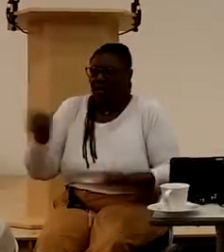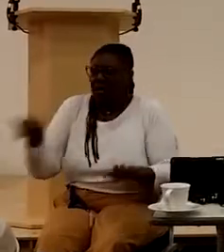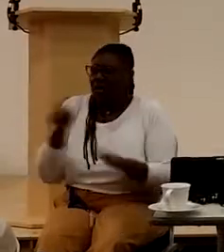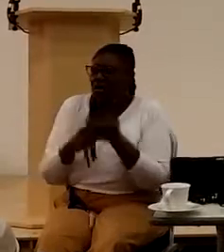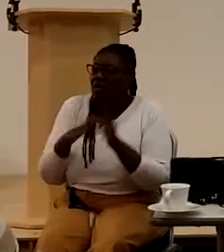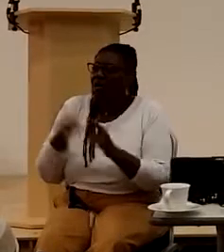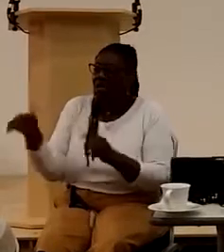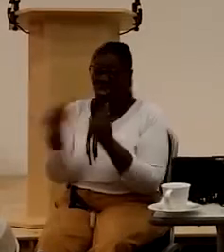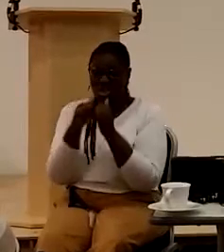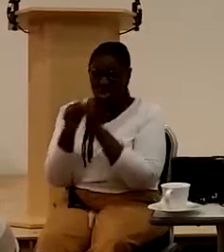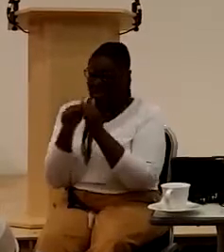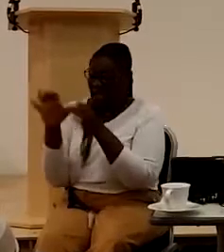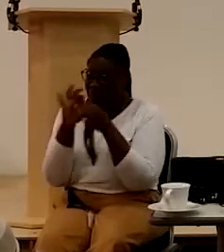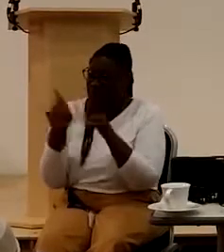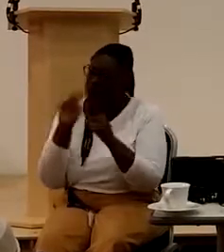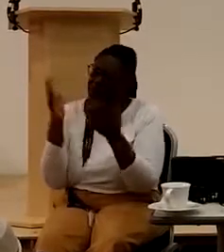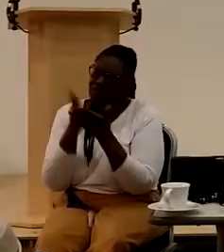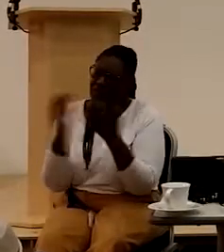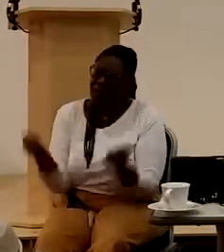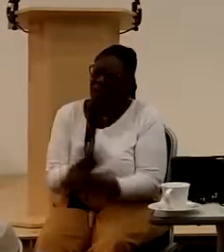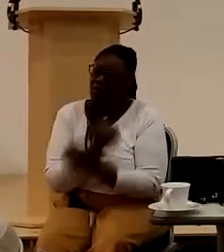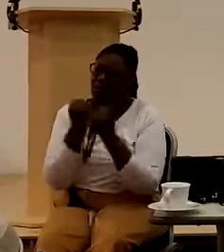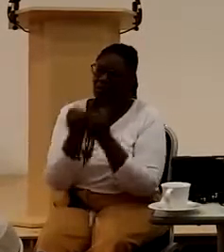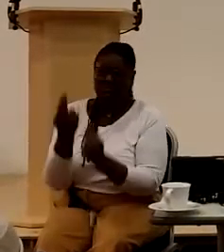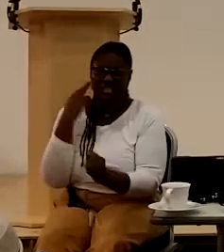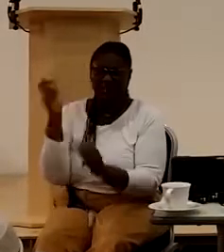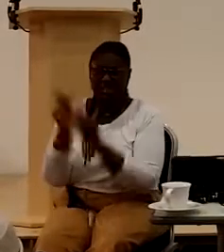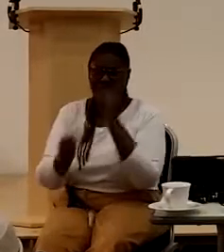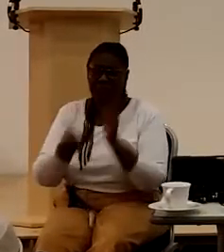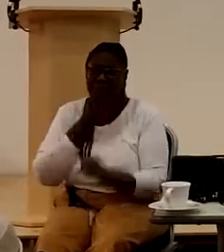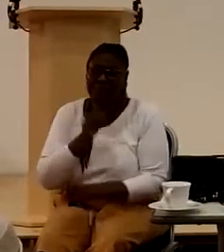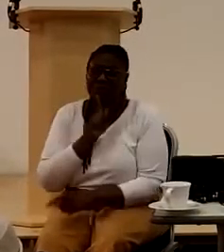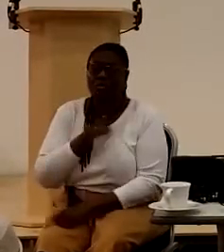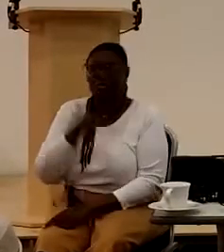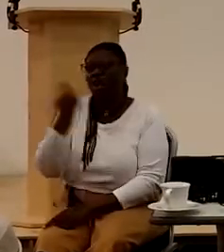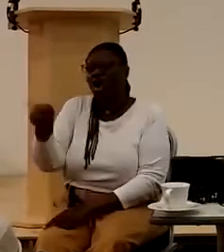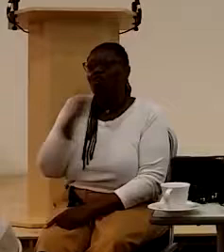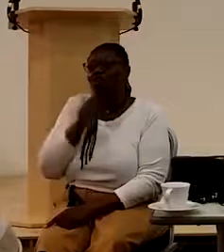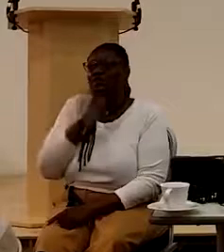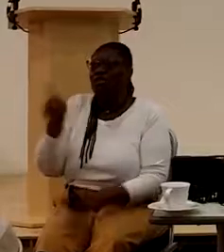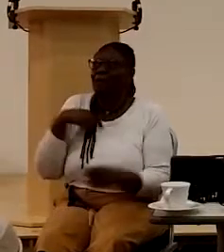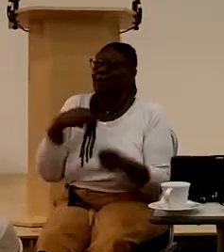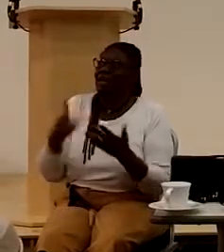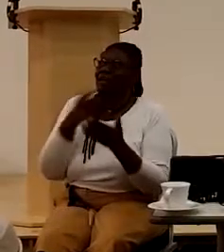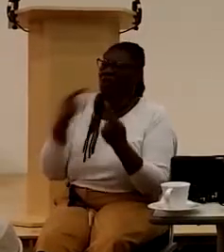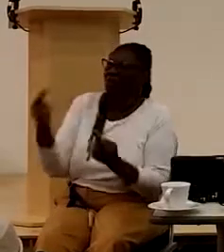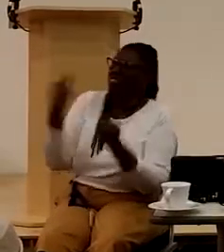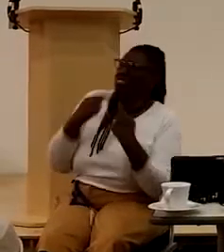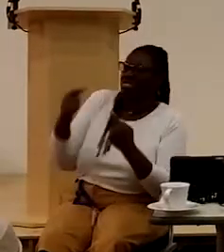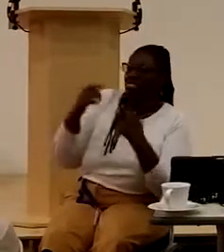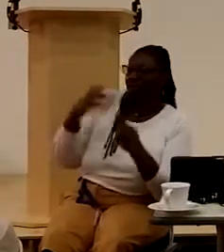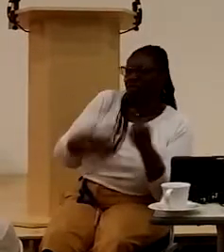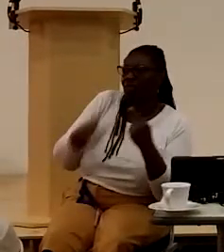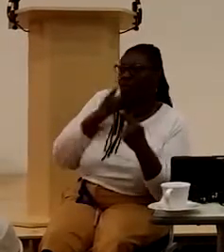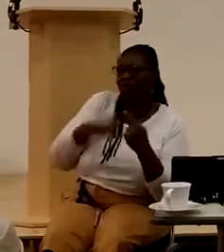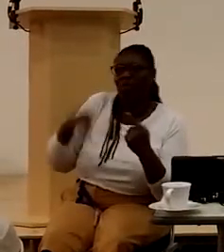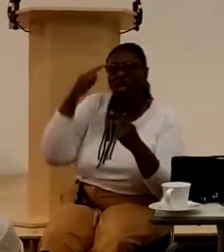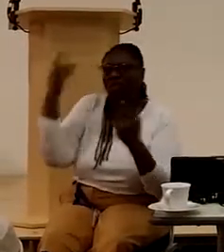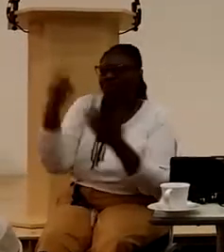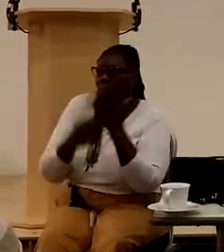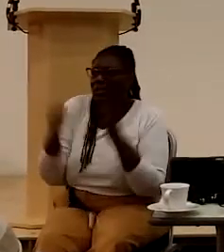Solidarity can be a very powerful thing. Deaf and disabled people are used to being at the sharp end of dividing all tactics of the ruling